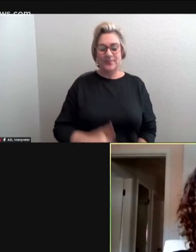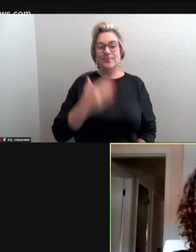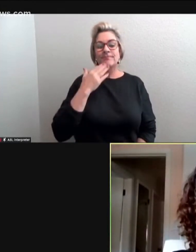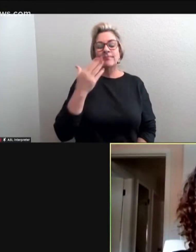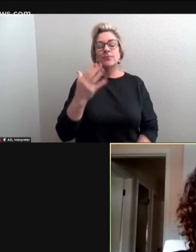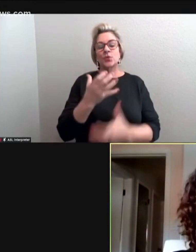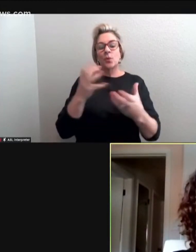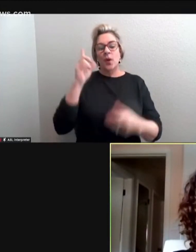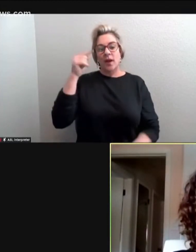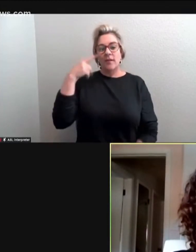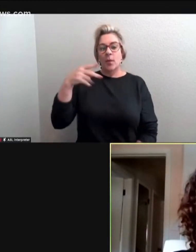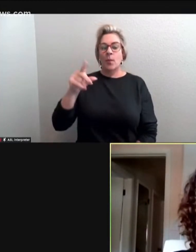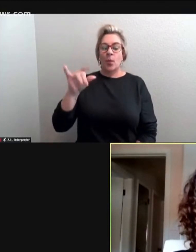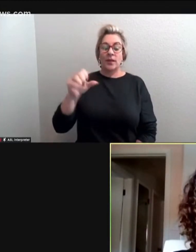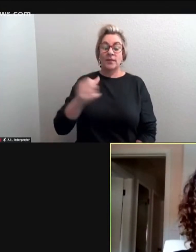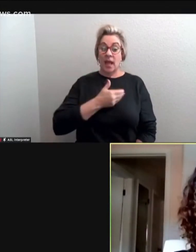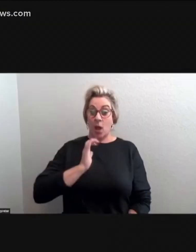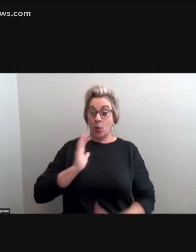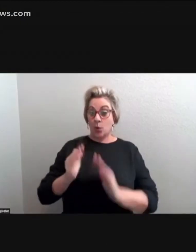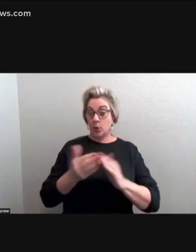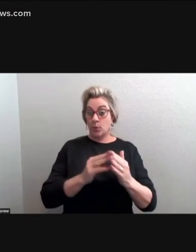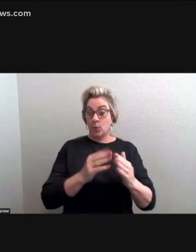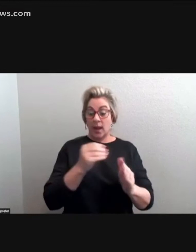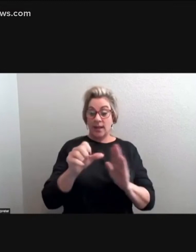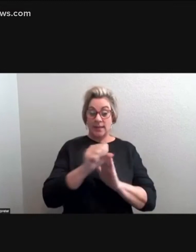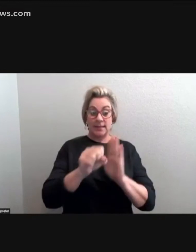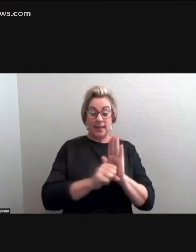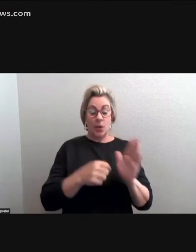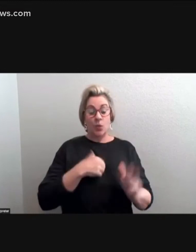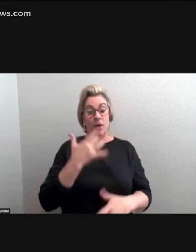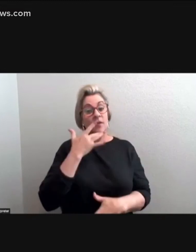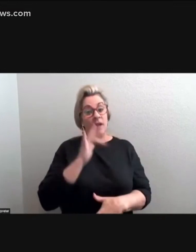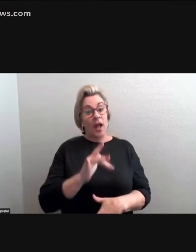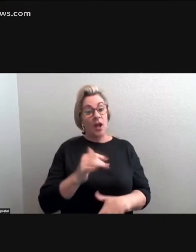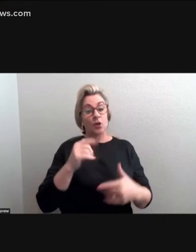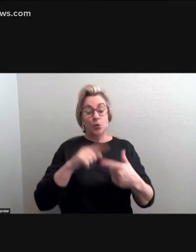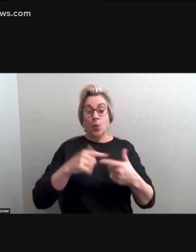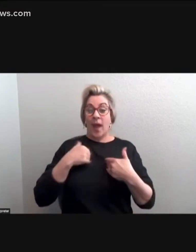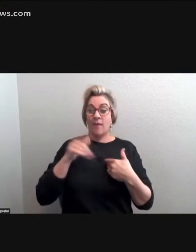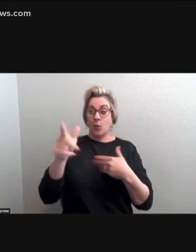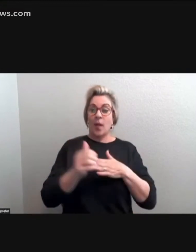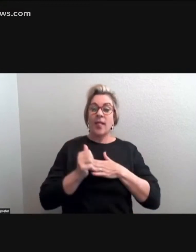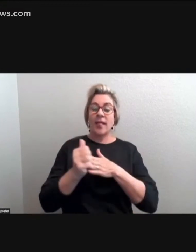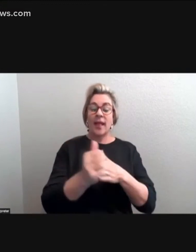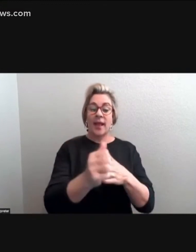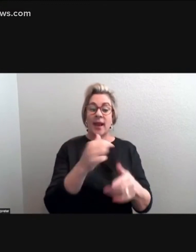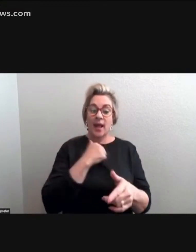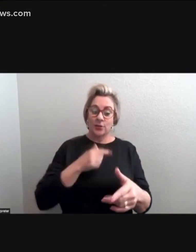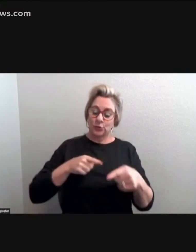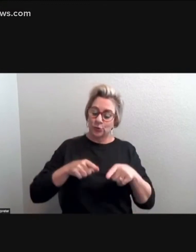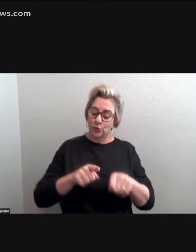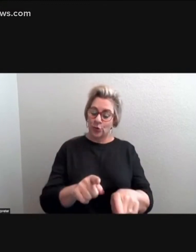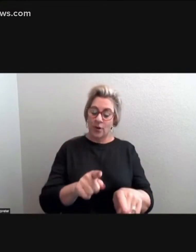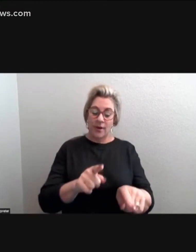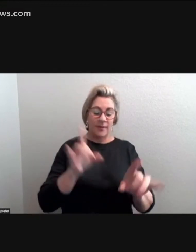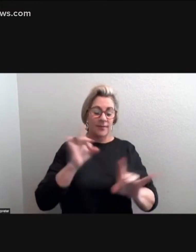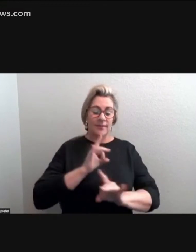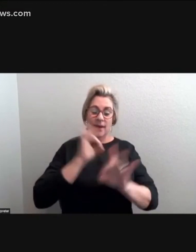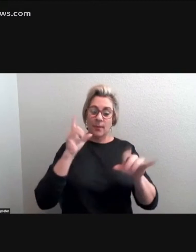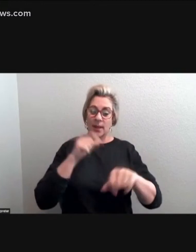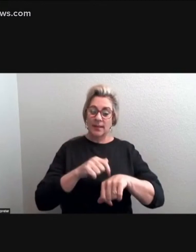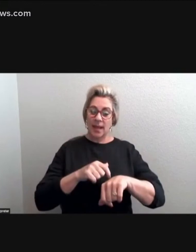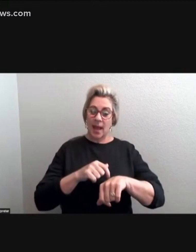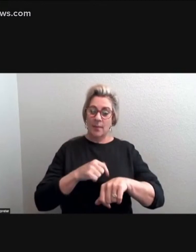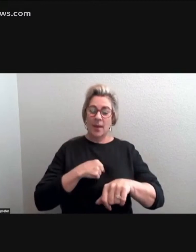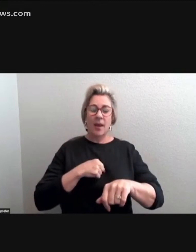so much, Governor Polis. Our community and state are fortunate to have your leadership during this unimaginable time. I am